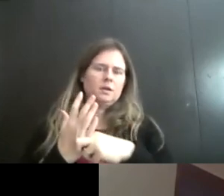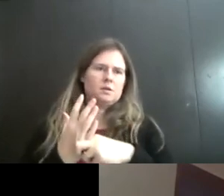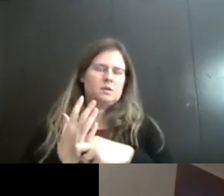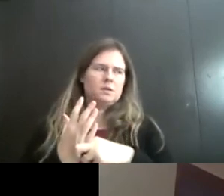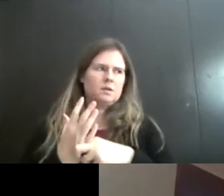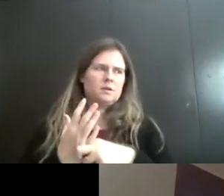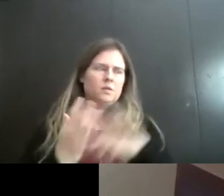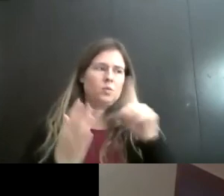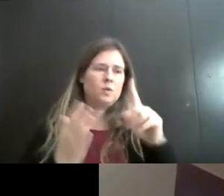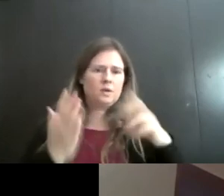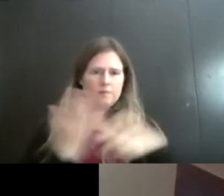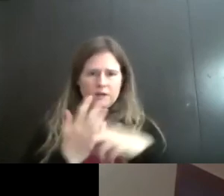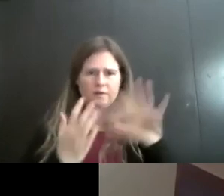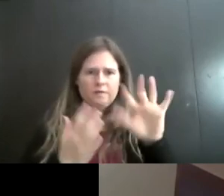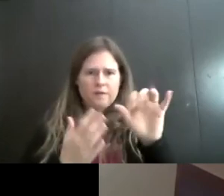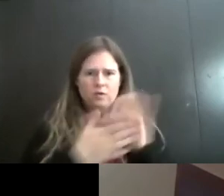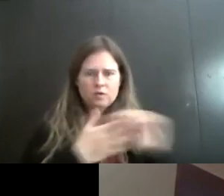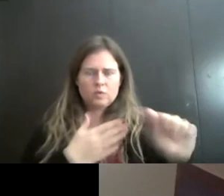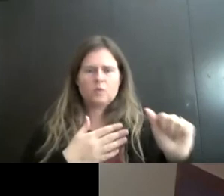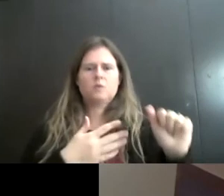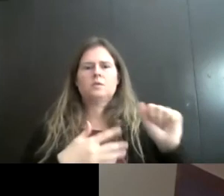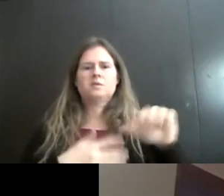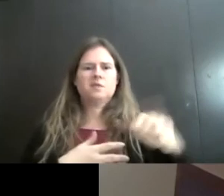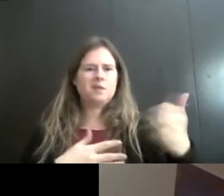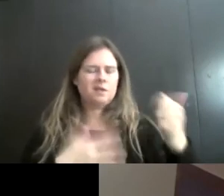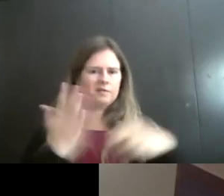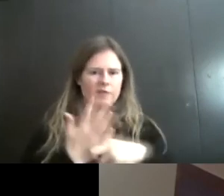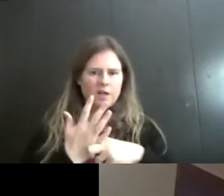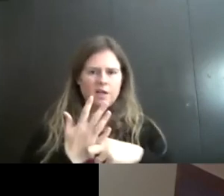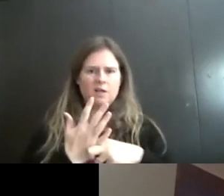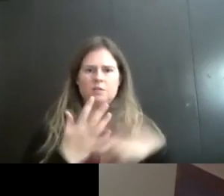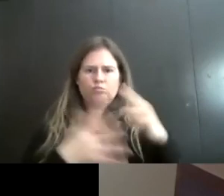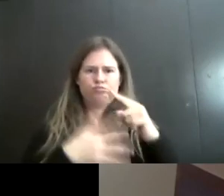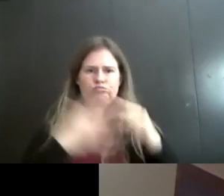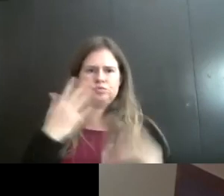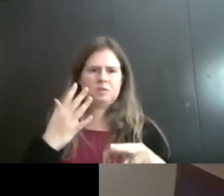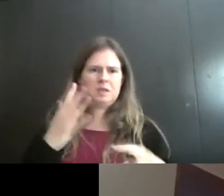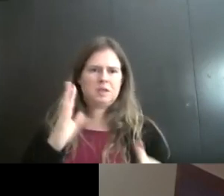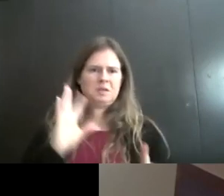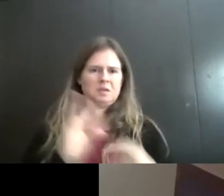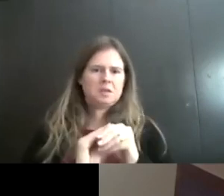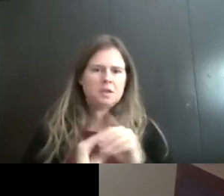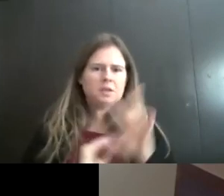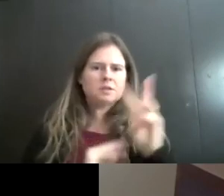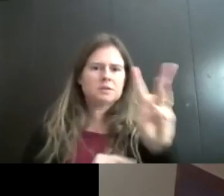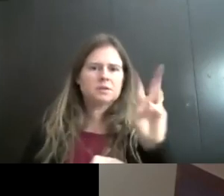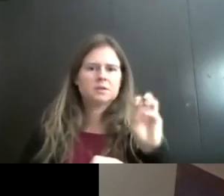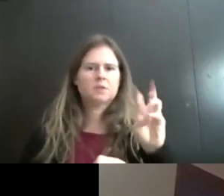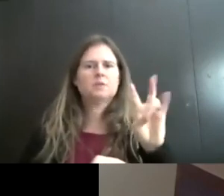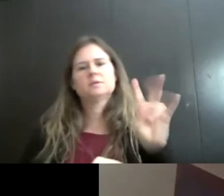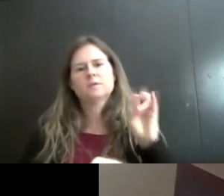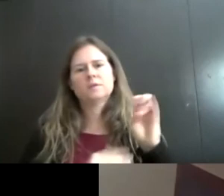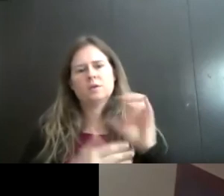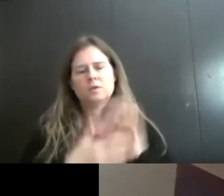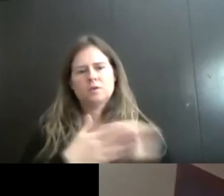one fine was $500, and there was a couple of other smaller fines, so we think it was probably $600-$700. Indian people